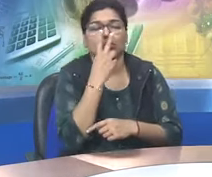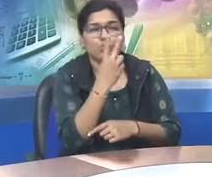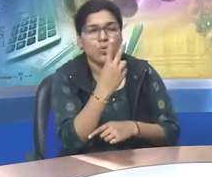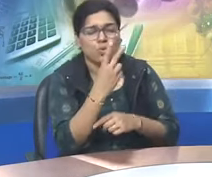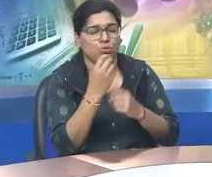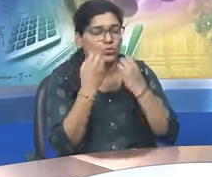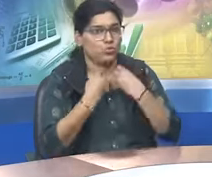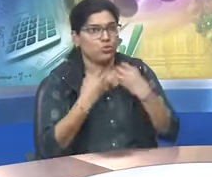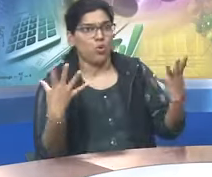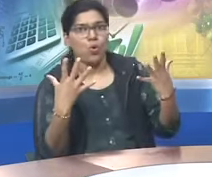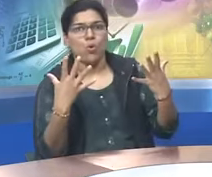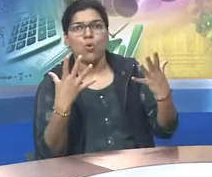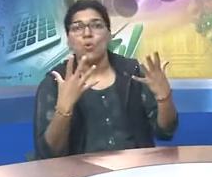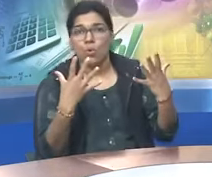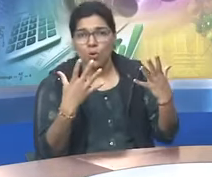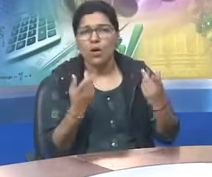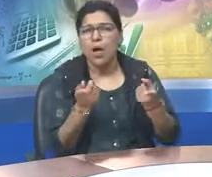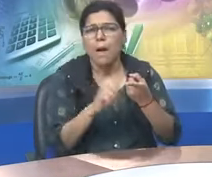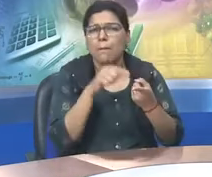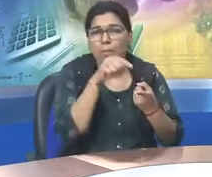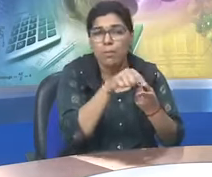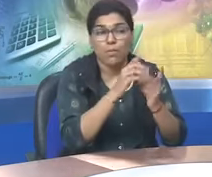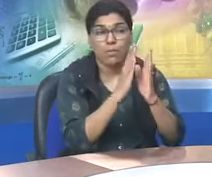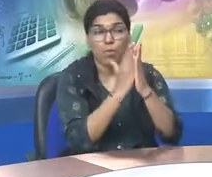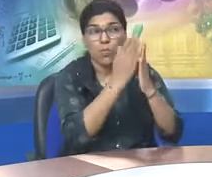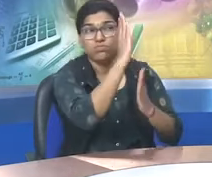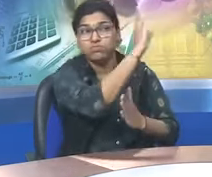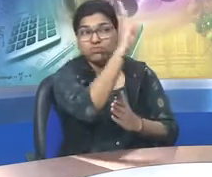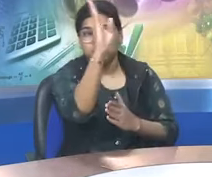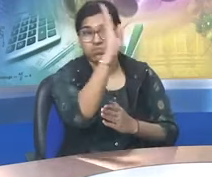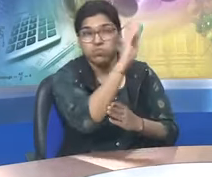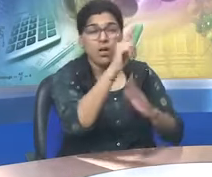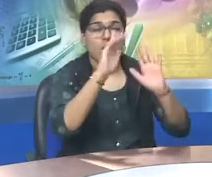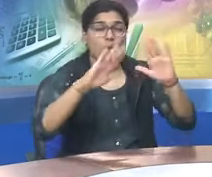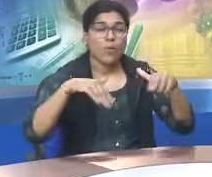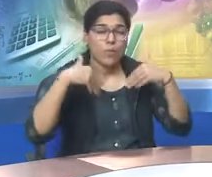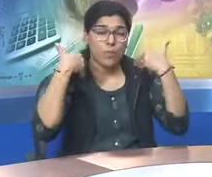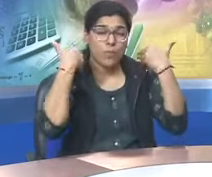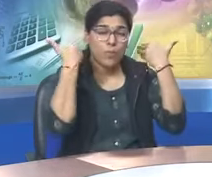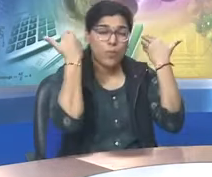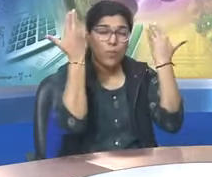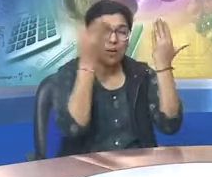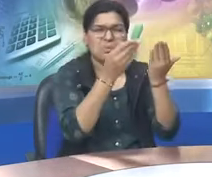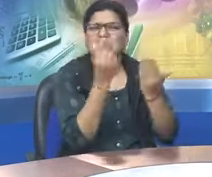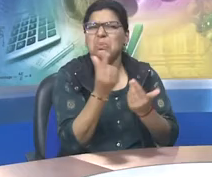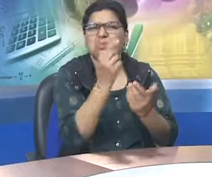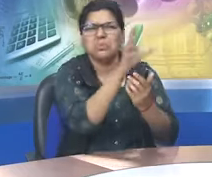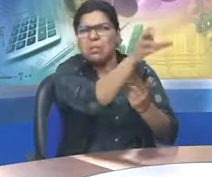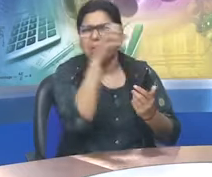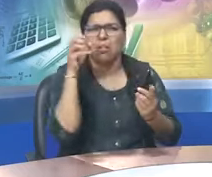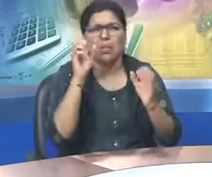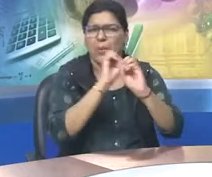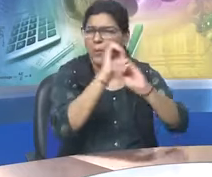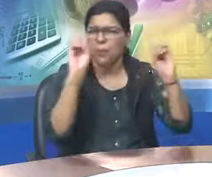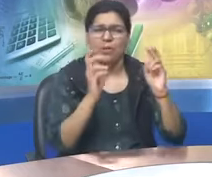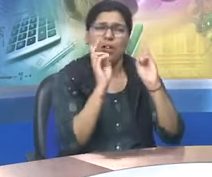And the snakes started to move among the book stack, and seeing